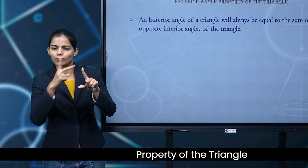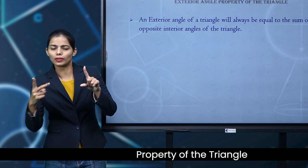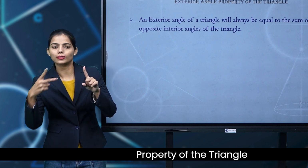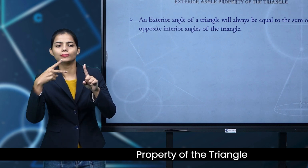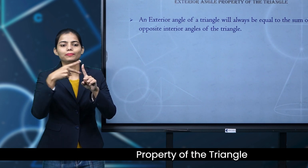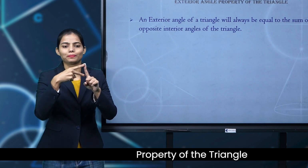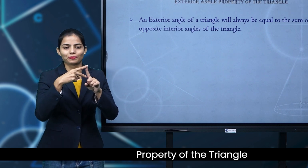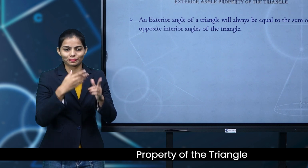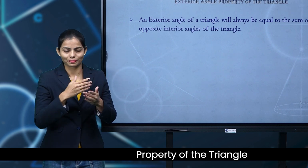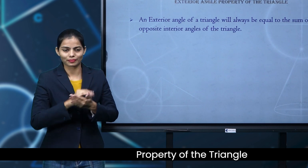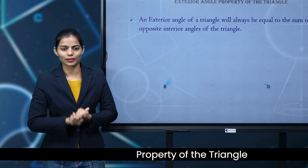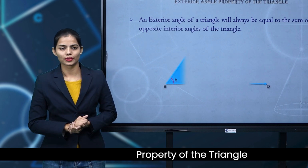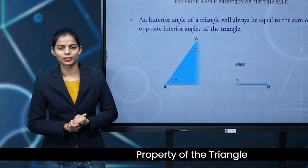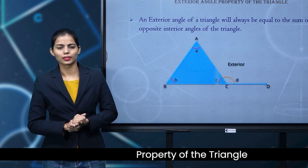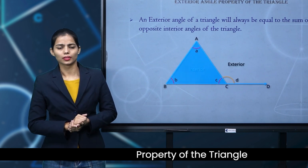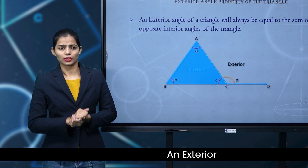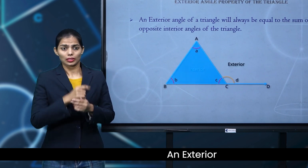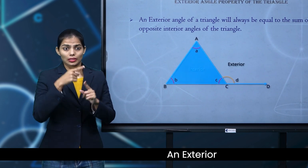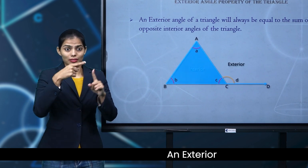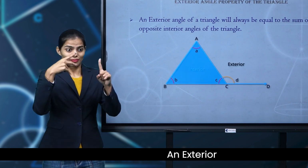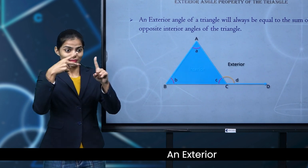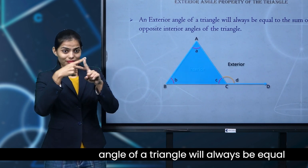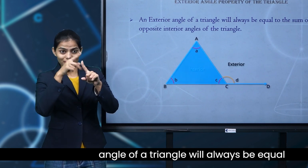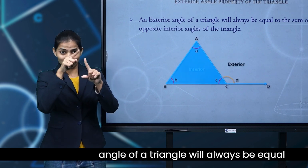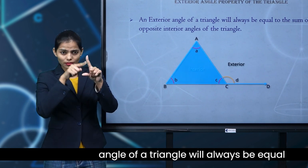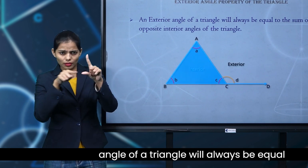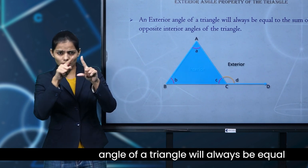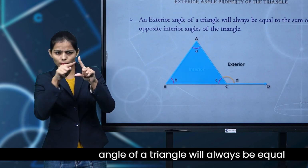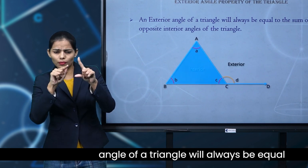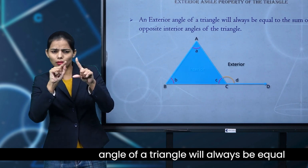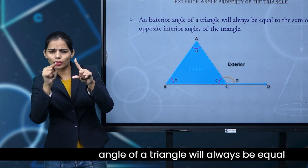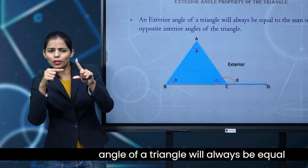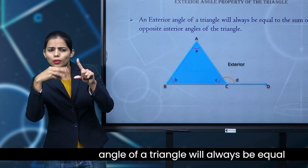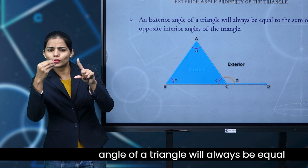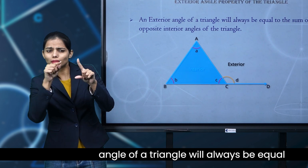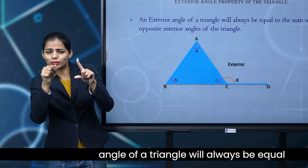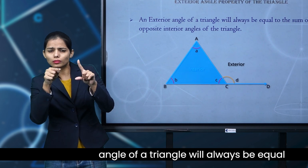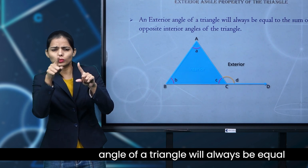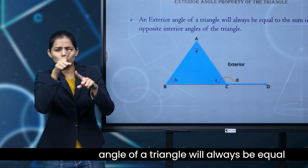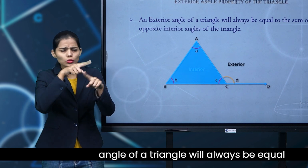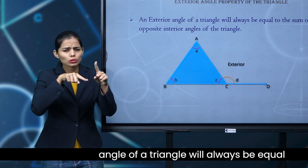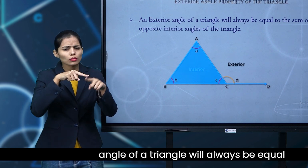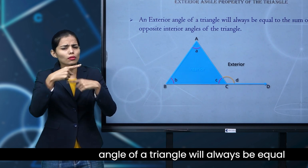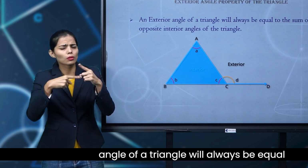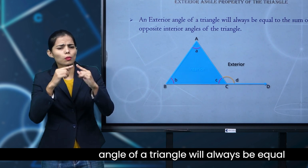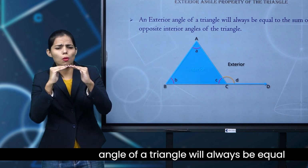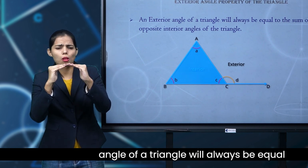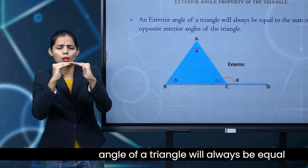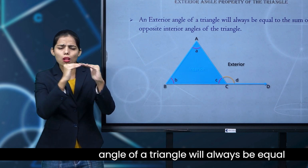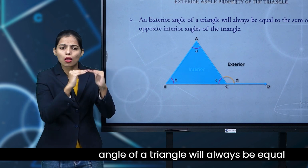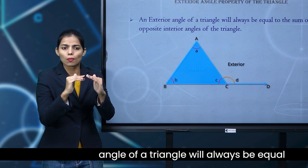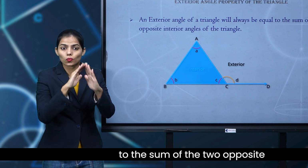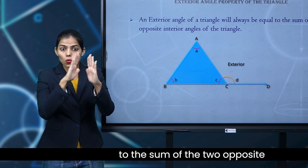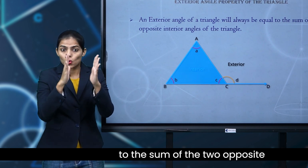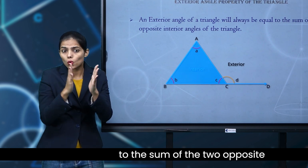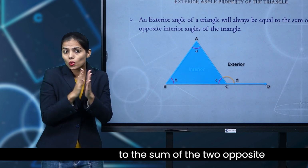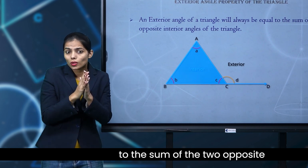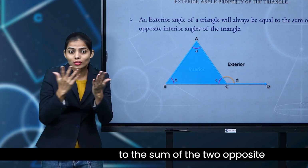triangle. An exterior angle of a triangle will always be equal to the sum of the